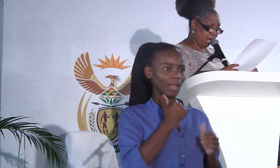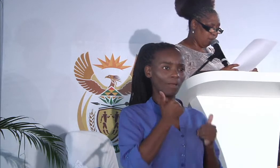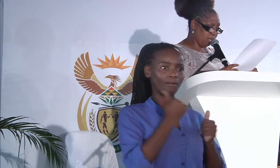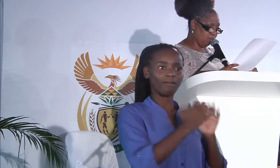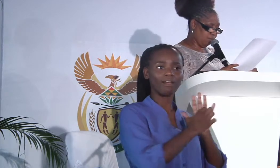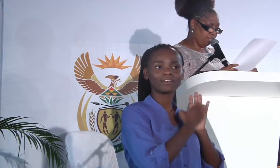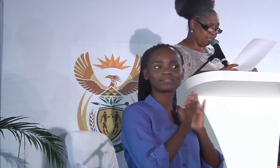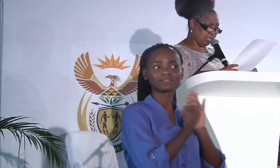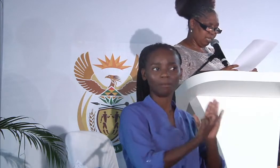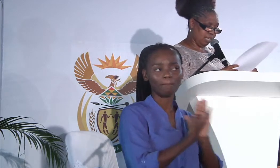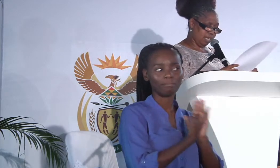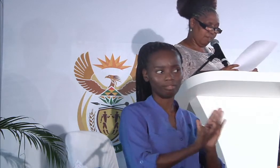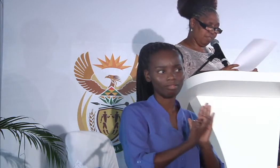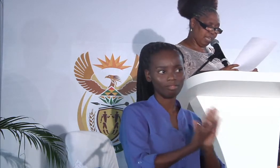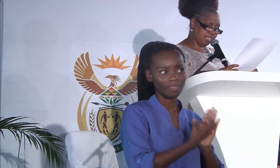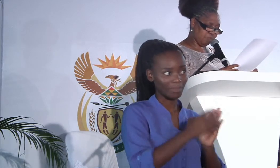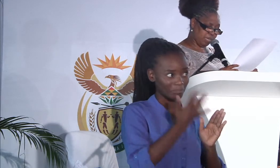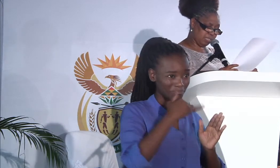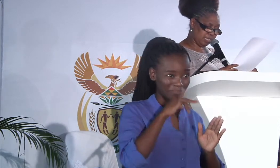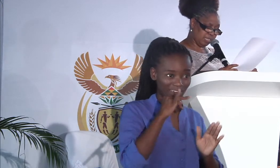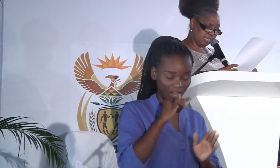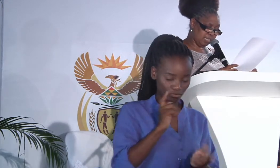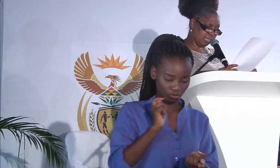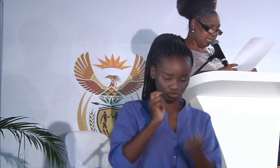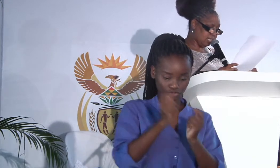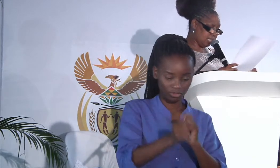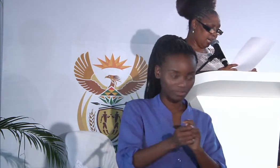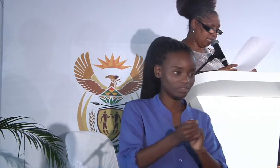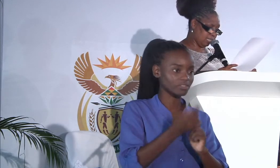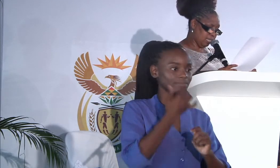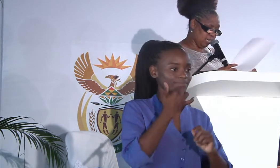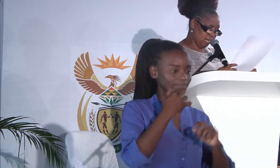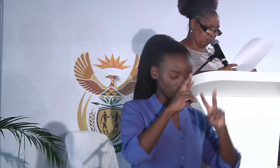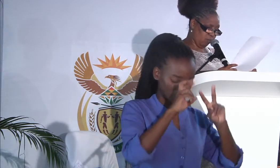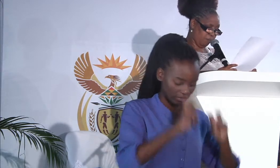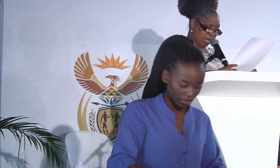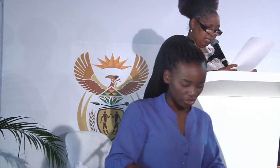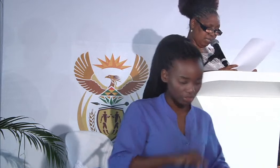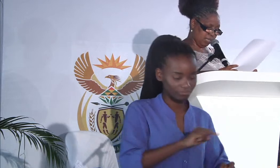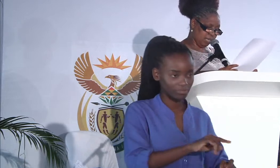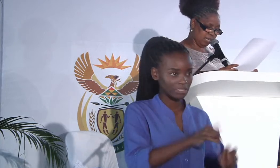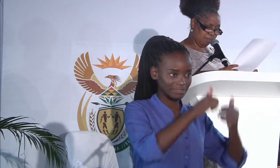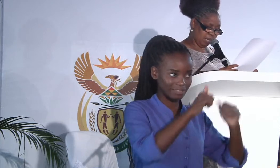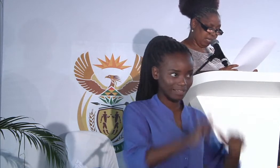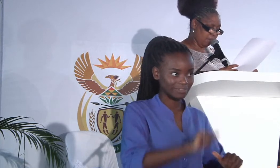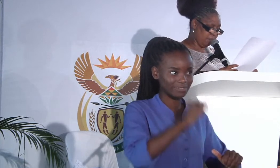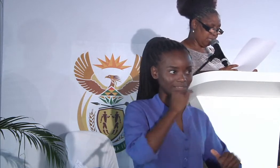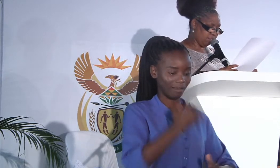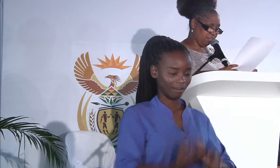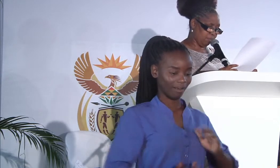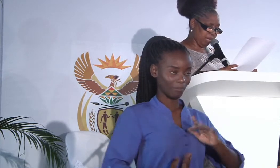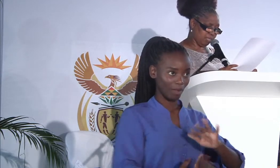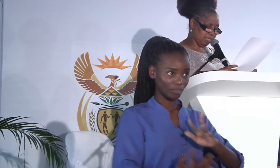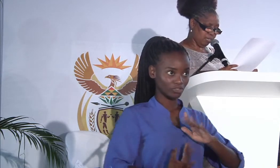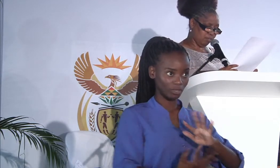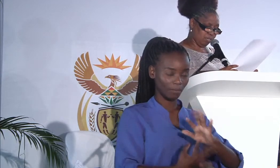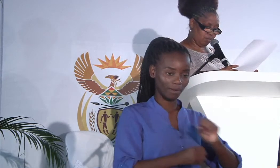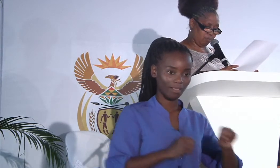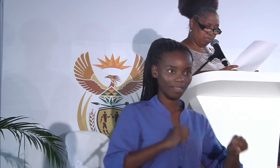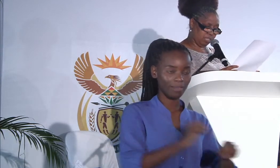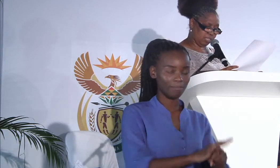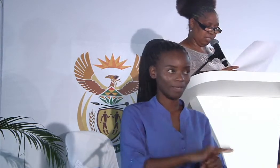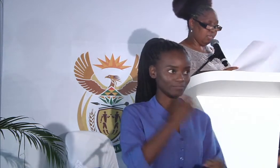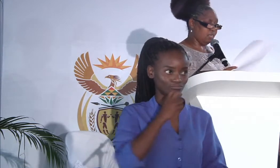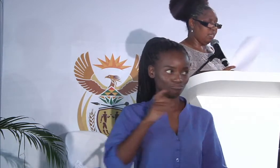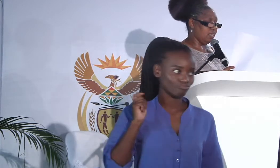how innovation, evidence-based research, science, and compassion can make a massive impact on the